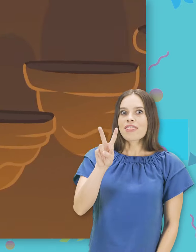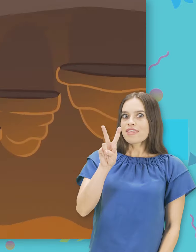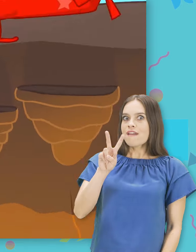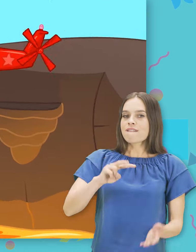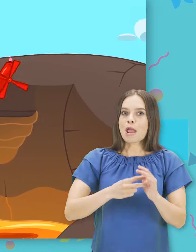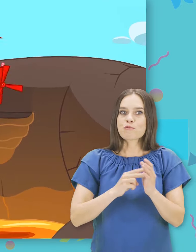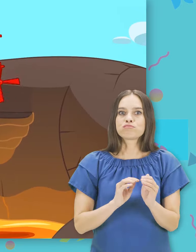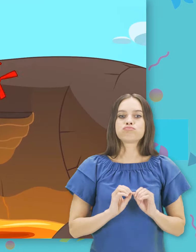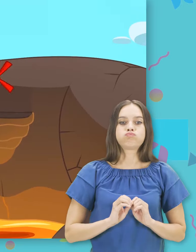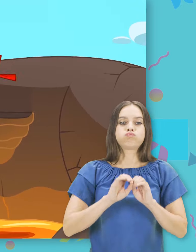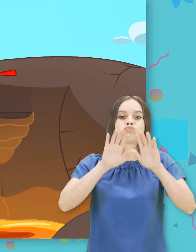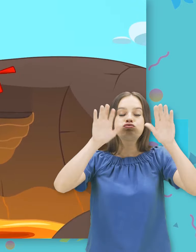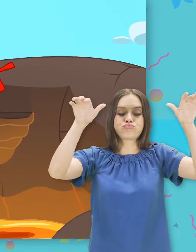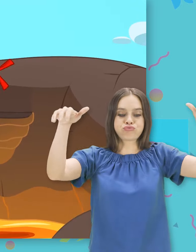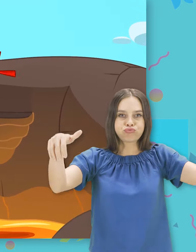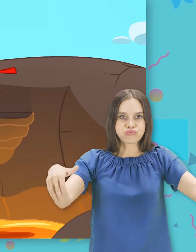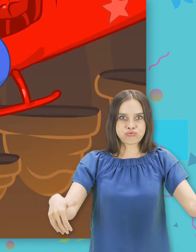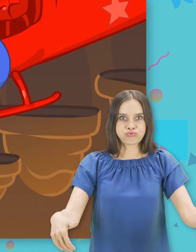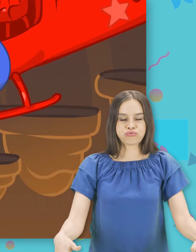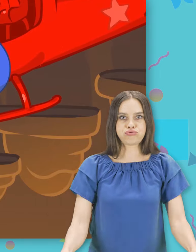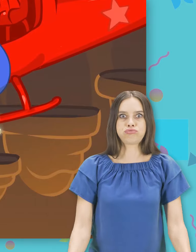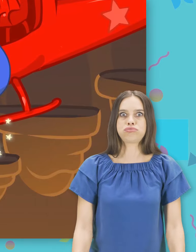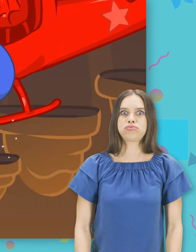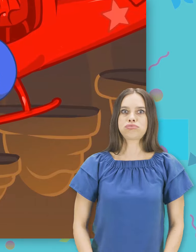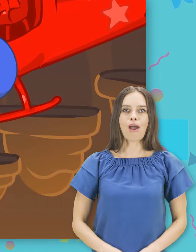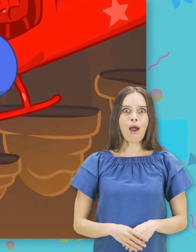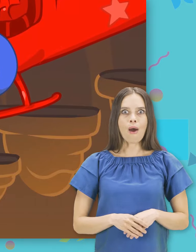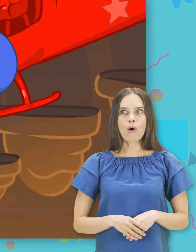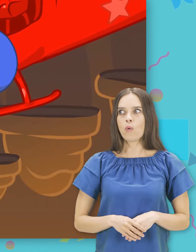the V for volcano.